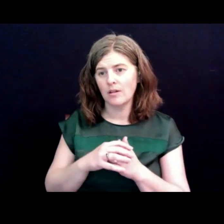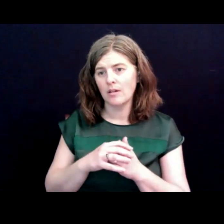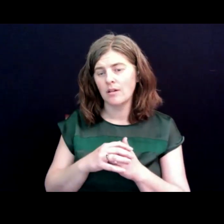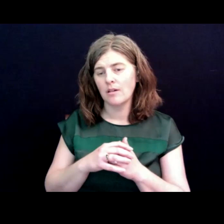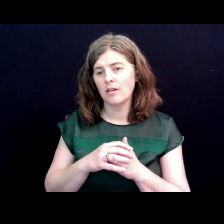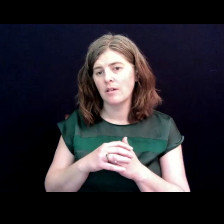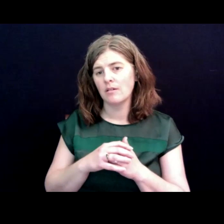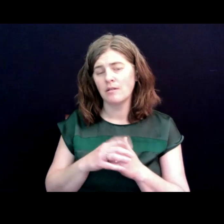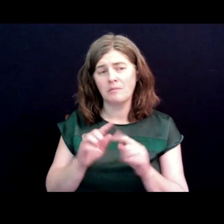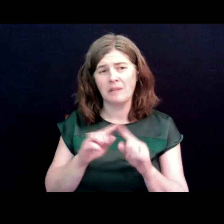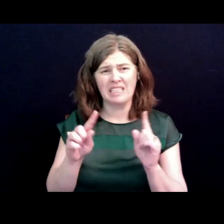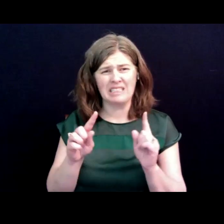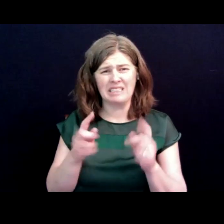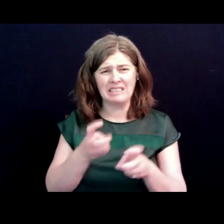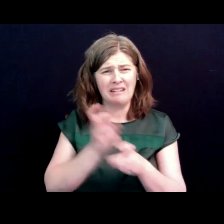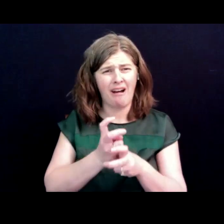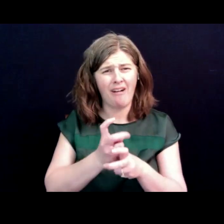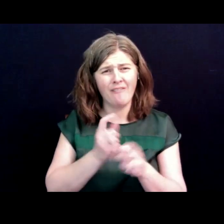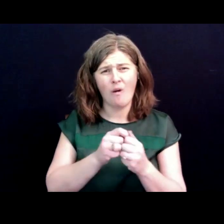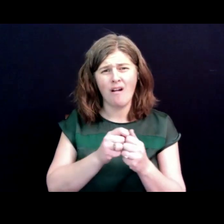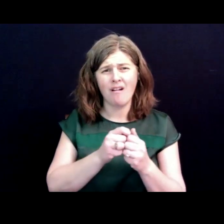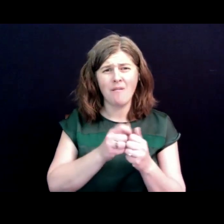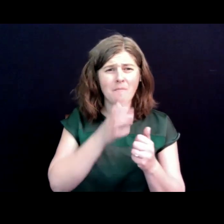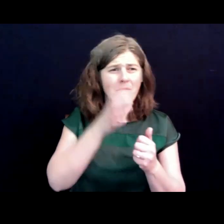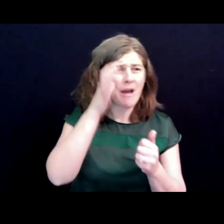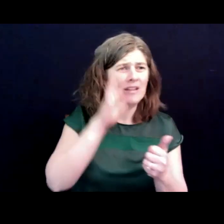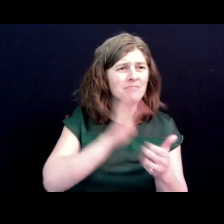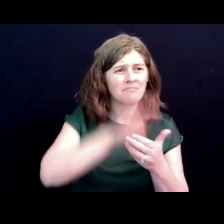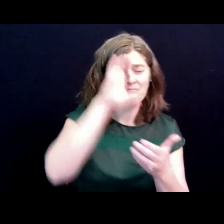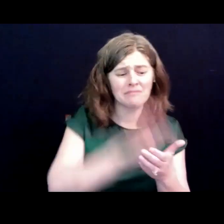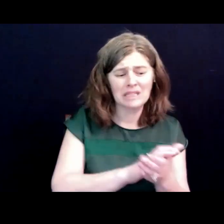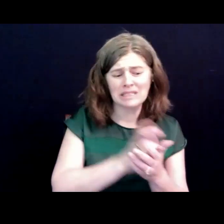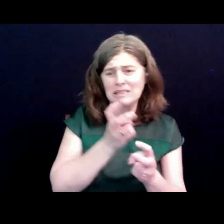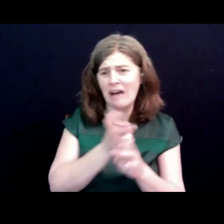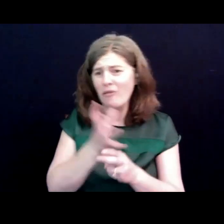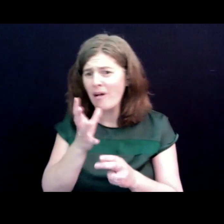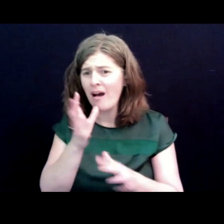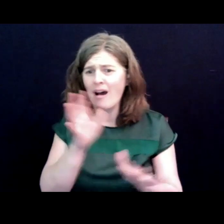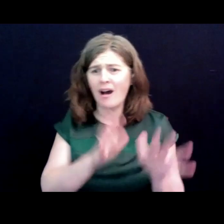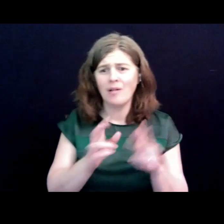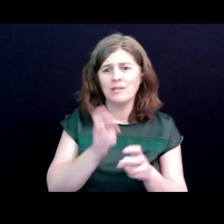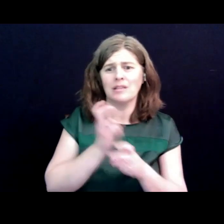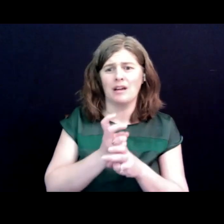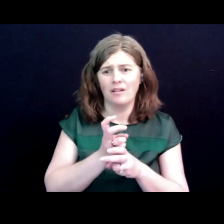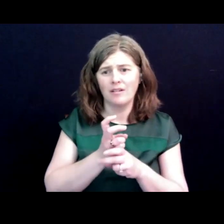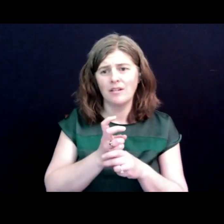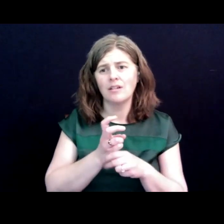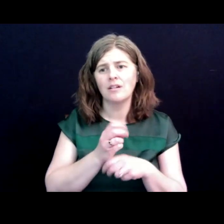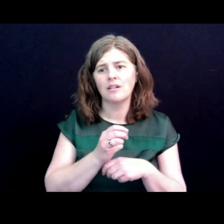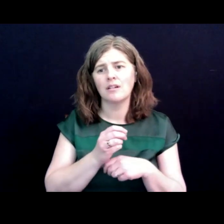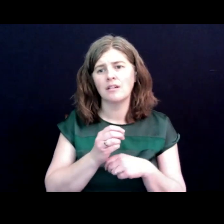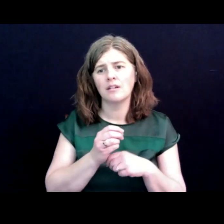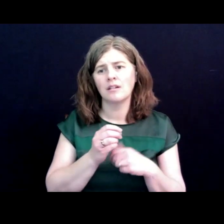pretty tough, right? Tough on a marriage, tough on a mama. It's just tough. And so let's talk about it. There's some strategies and these are explained